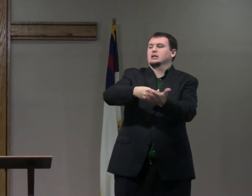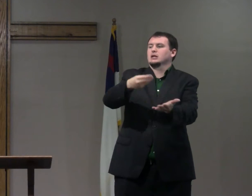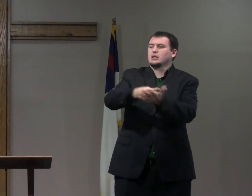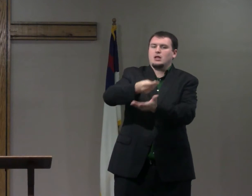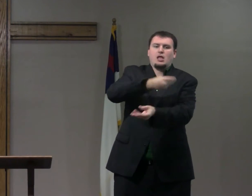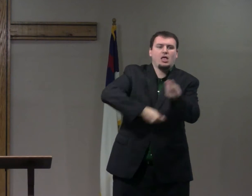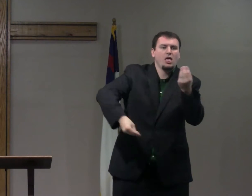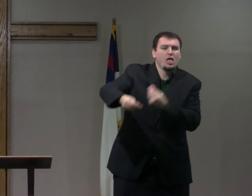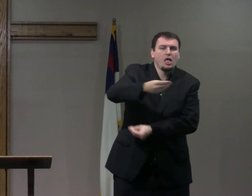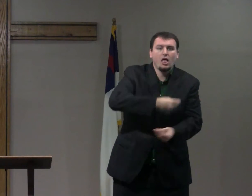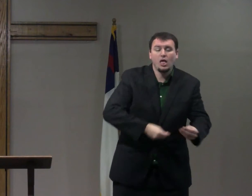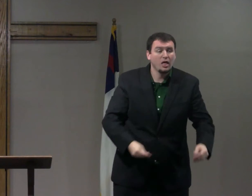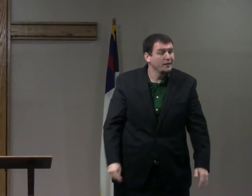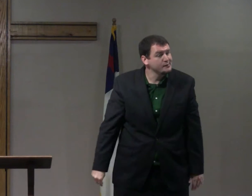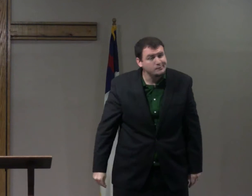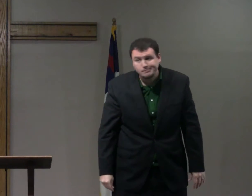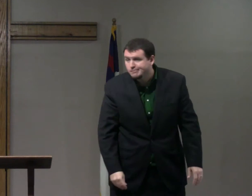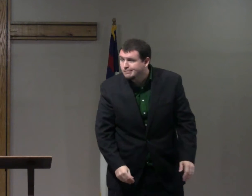more money, better money.